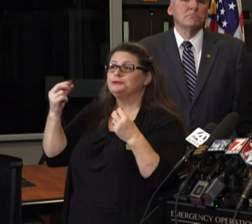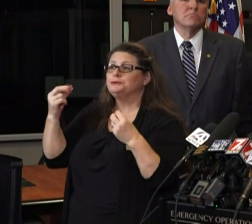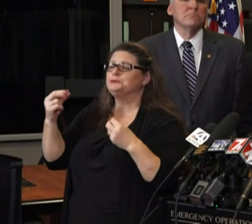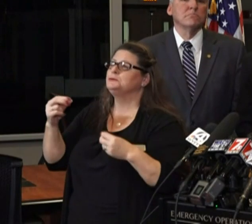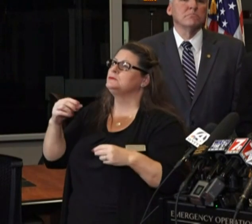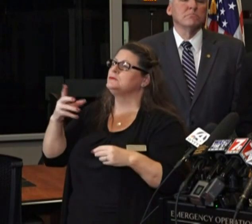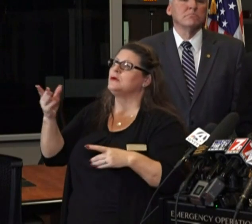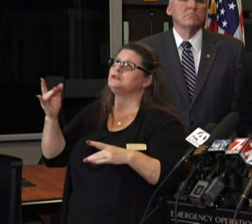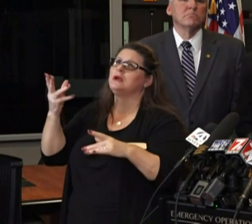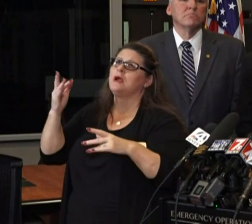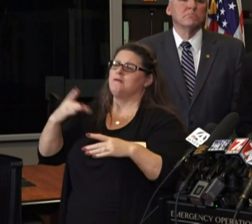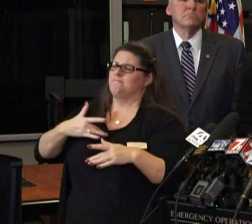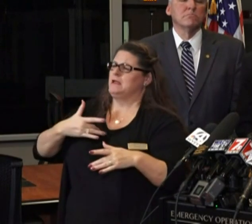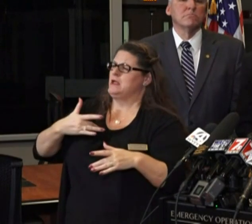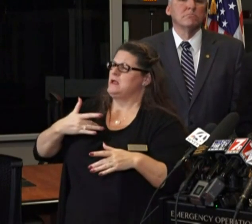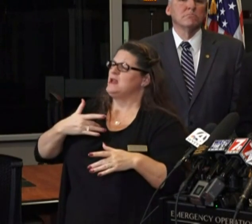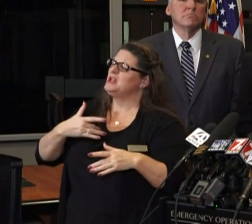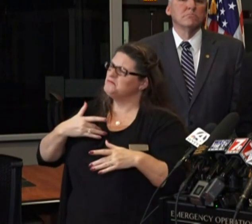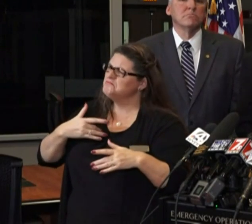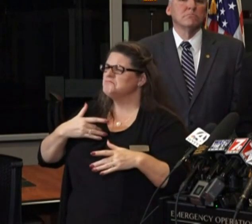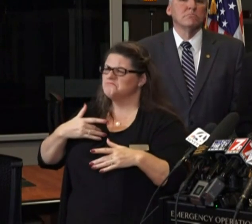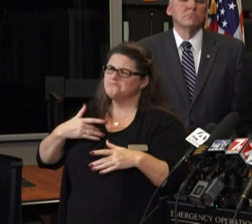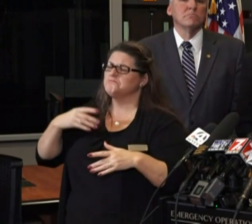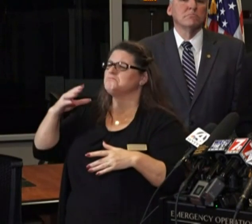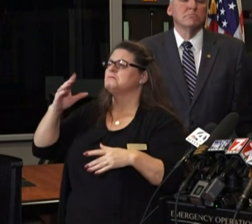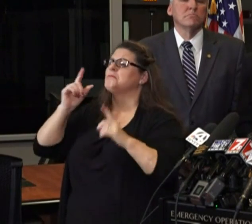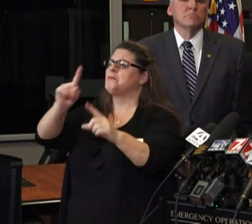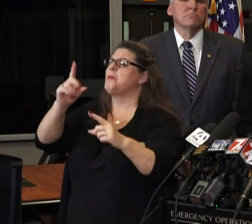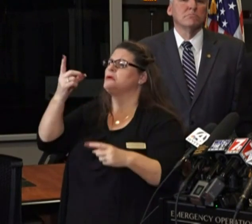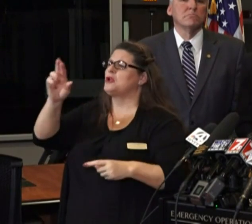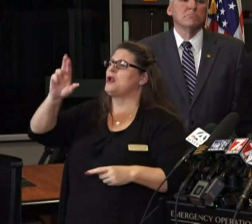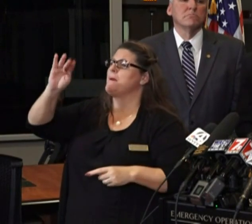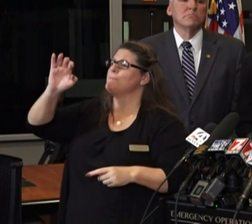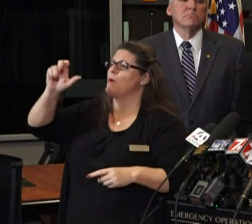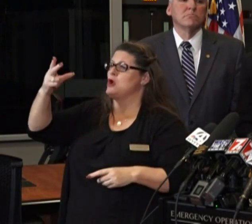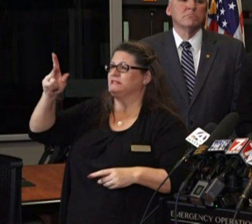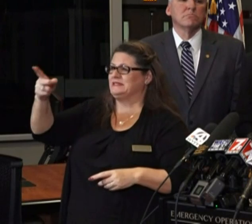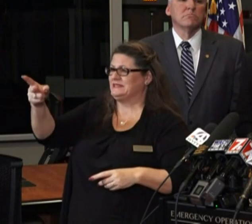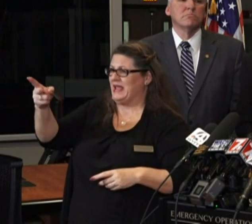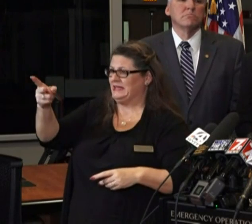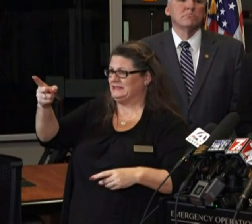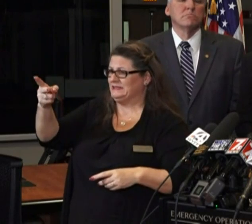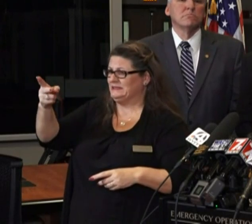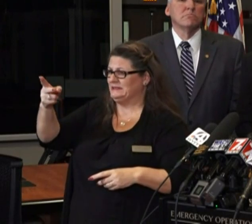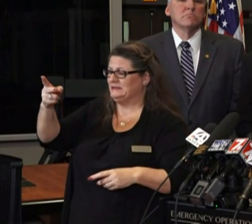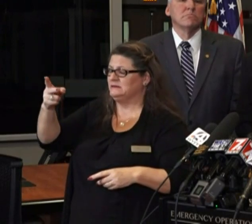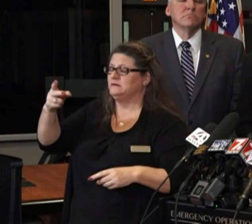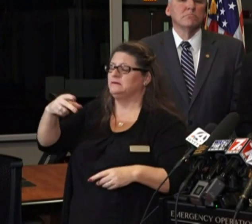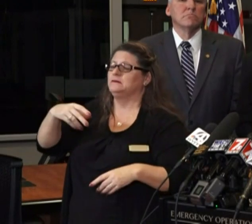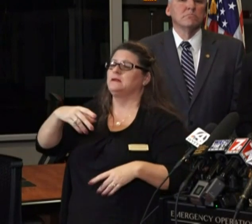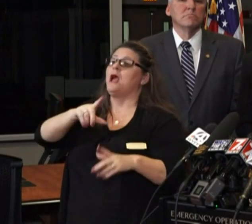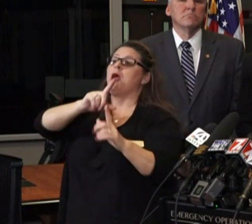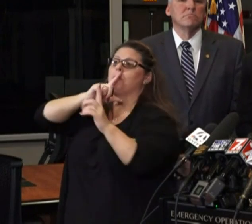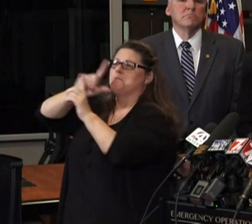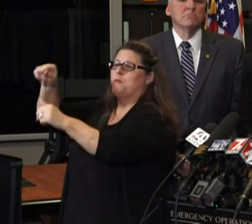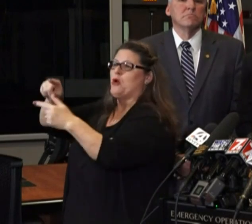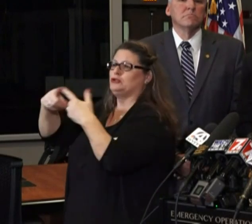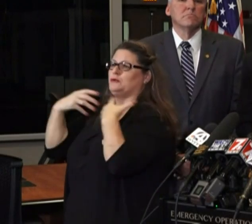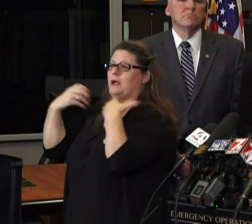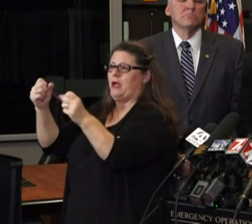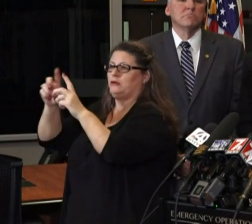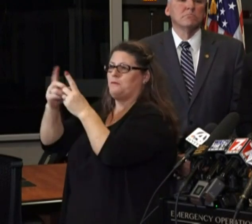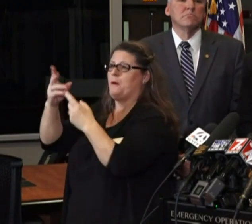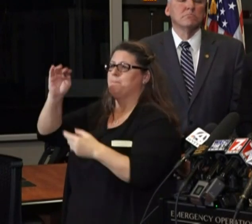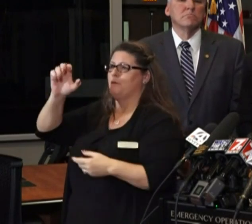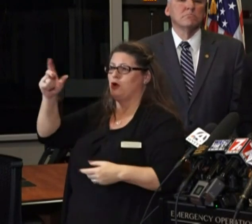March the 2nd. She was reported to the health department on March the 5th. The specimen was